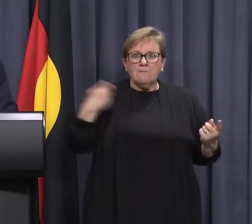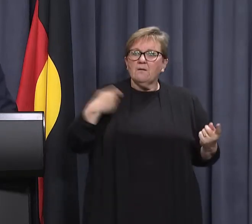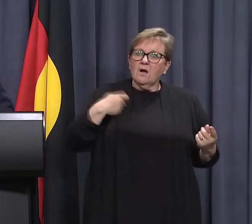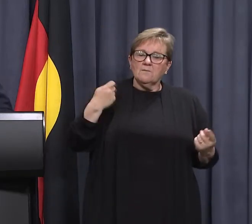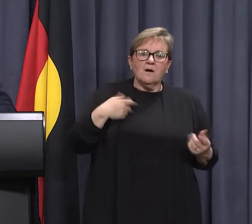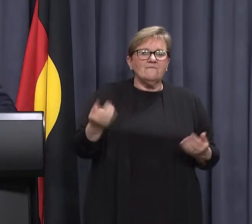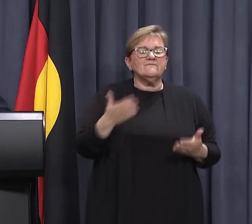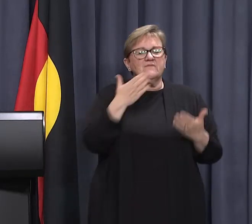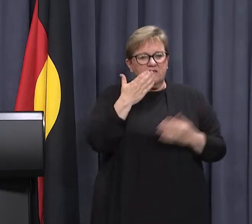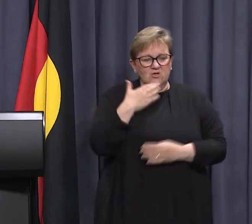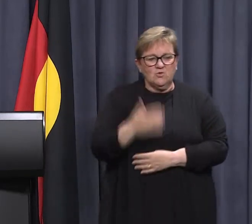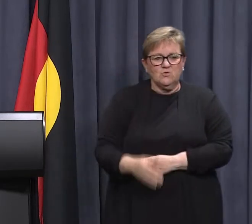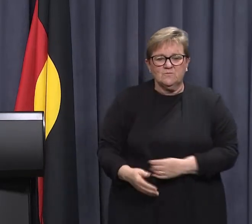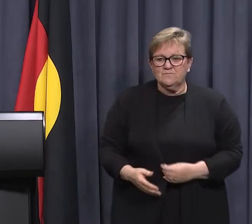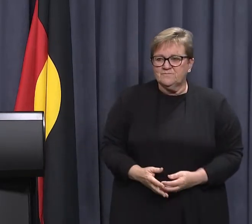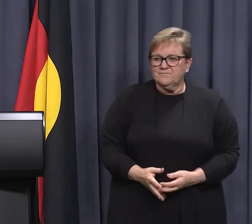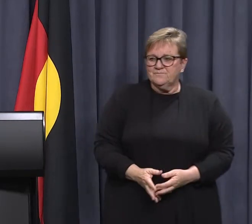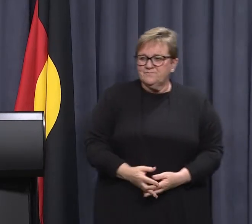Thank you.